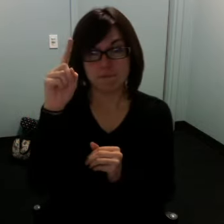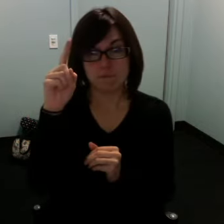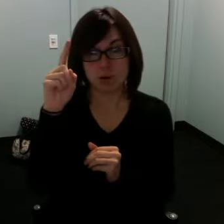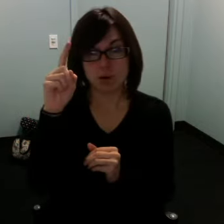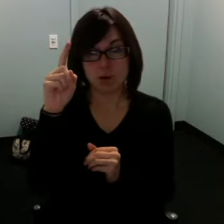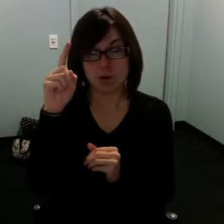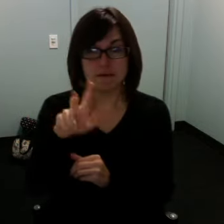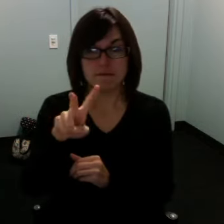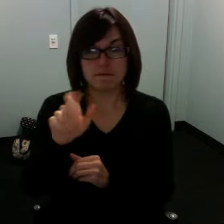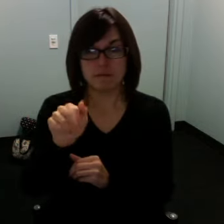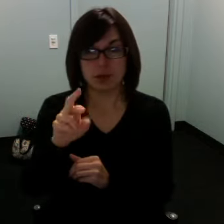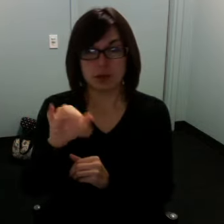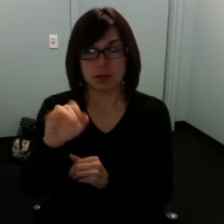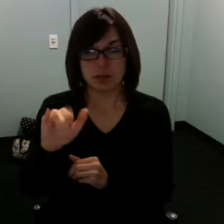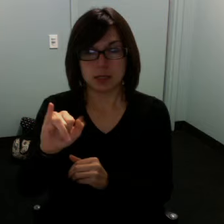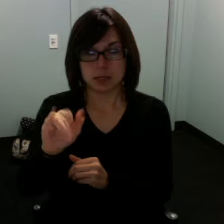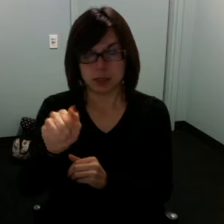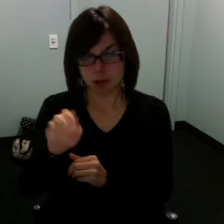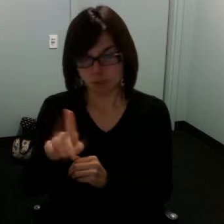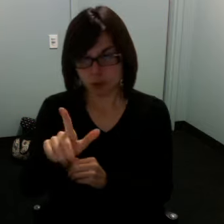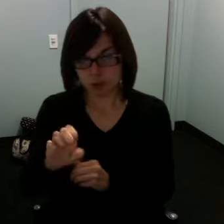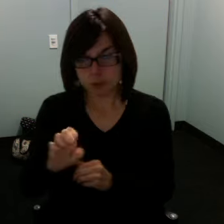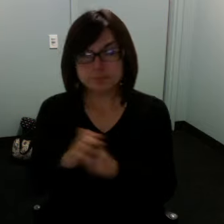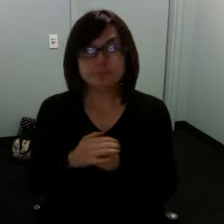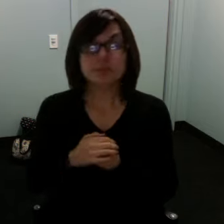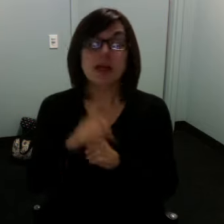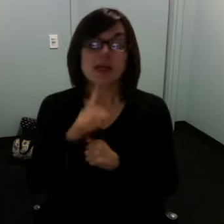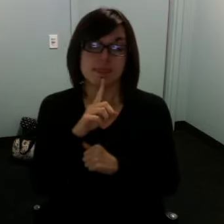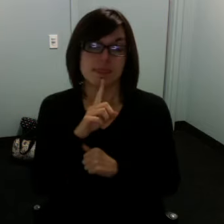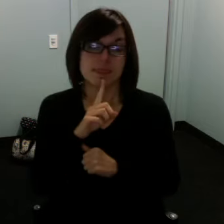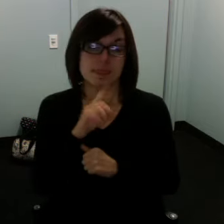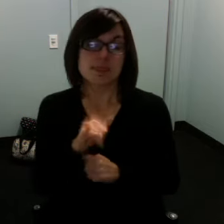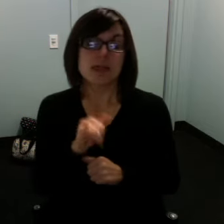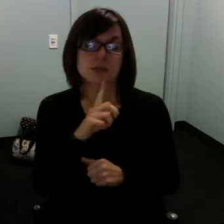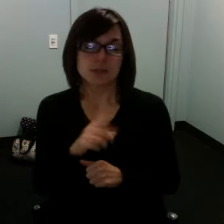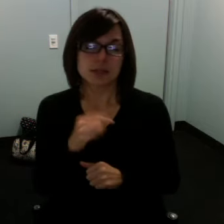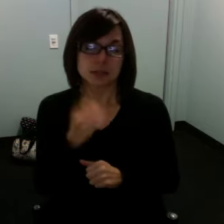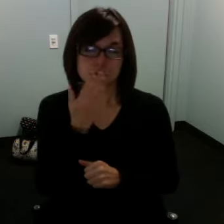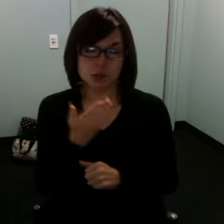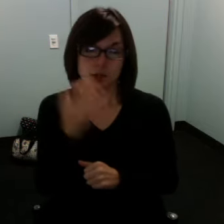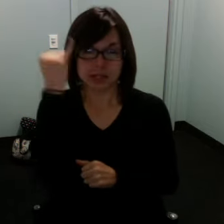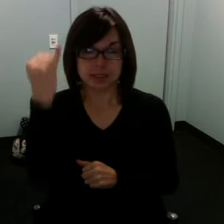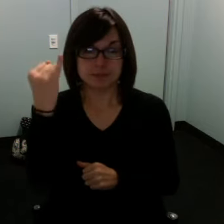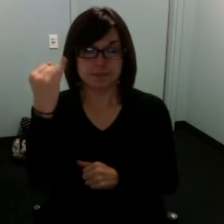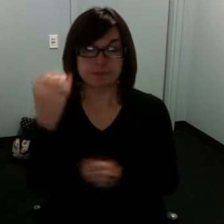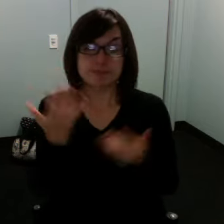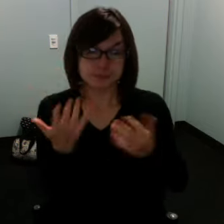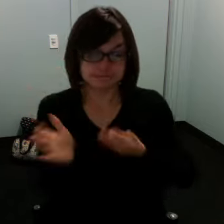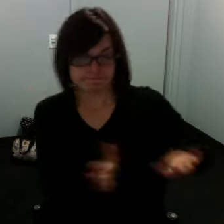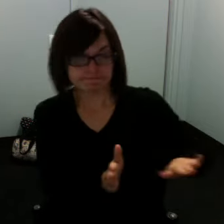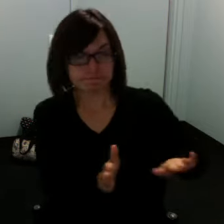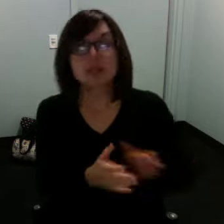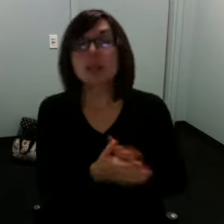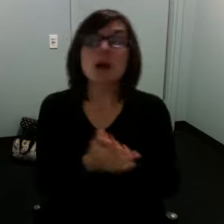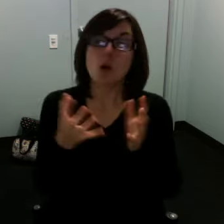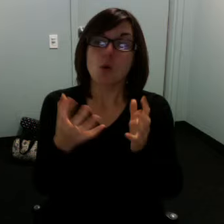would be very, very wise. Now, with that said, I'd like to move to another example, and I want to solve this system that I'm about to give